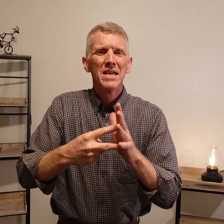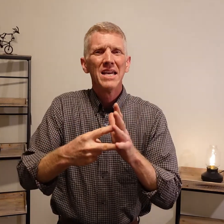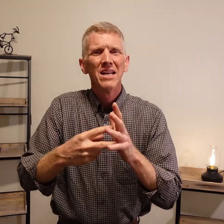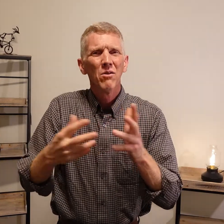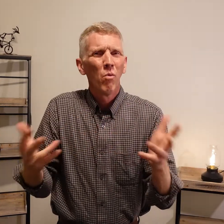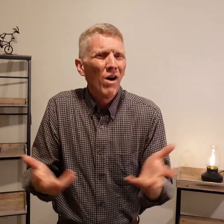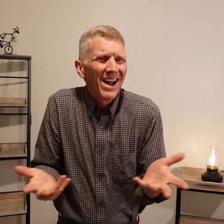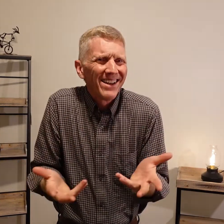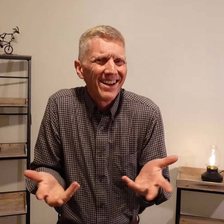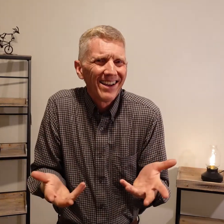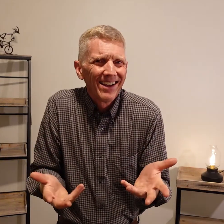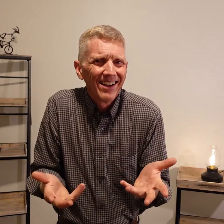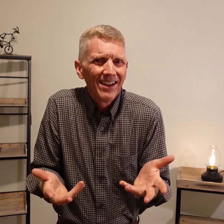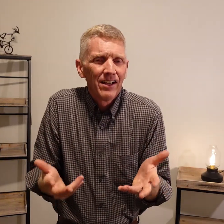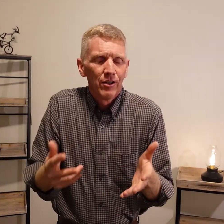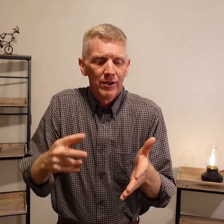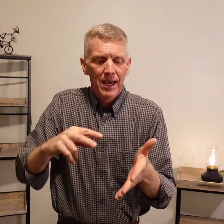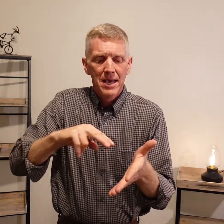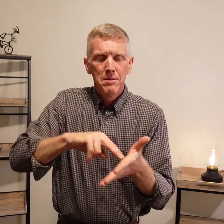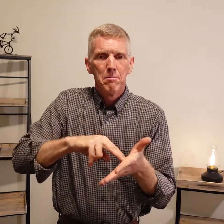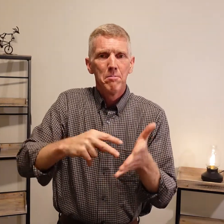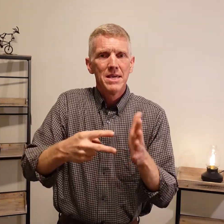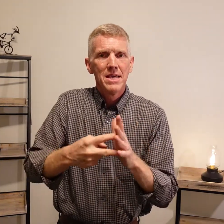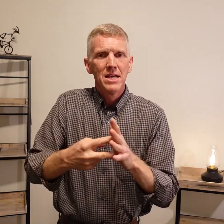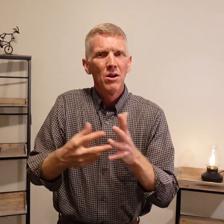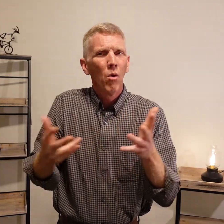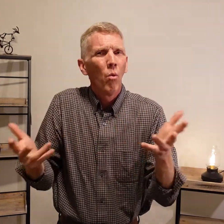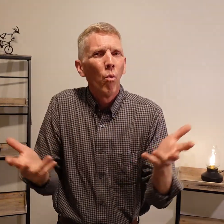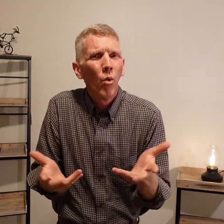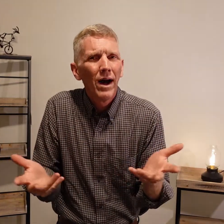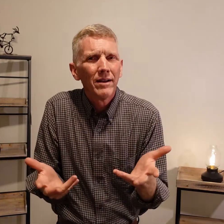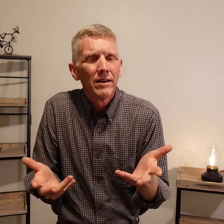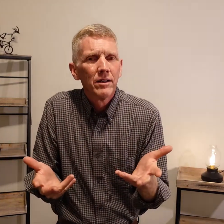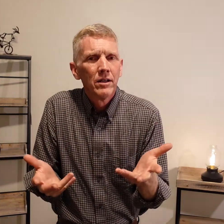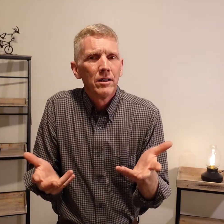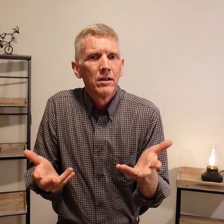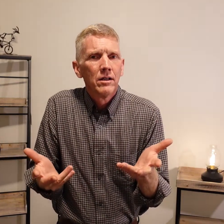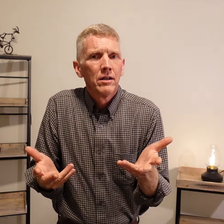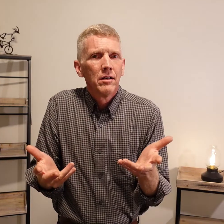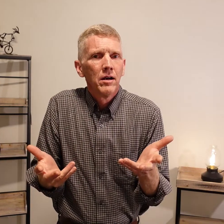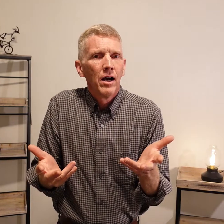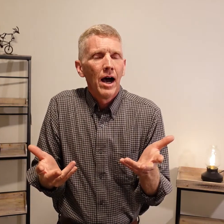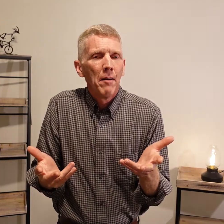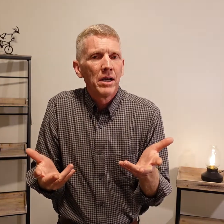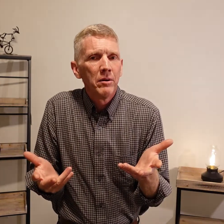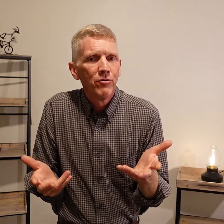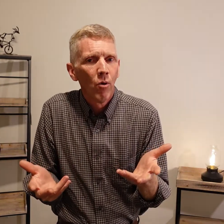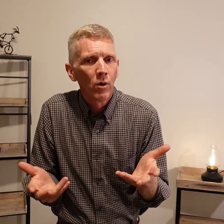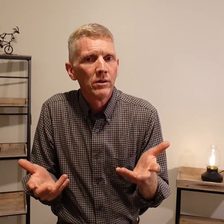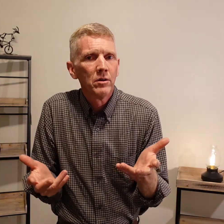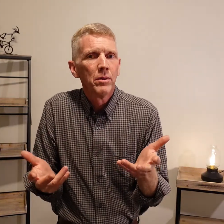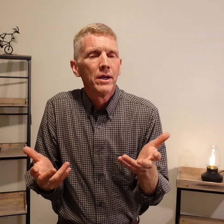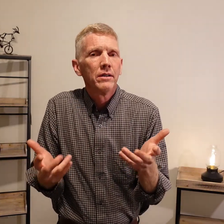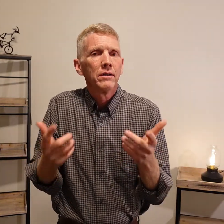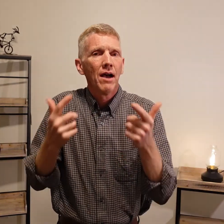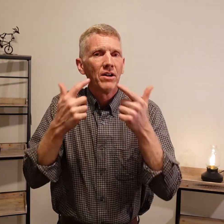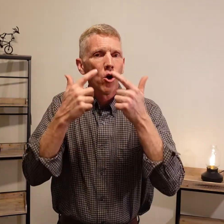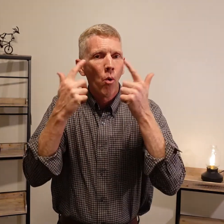Mean what? Okay, mean what? I'm coming forward a little bit. I've got a question